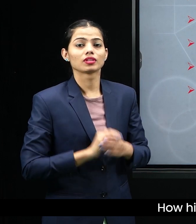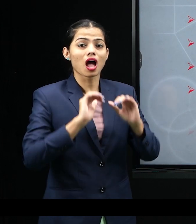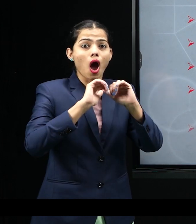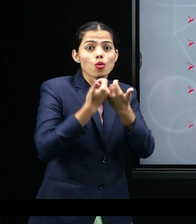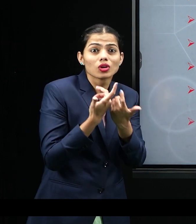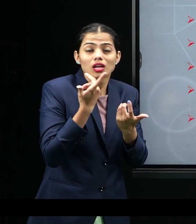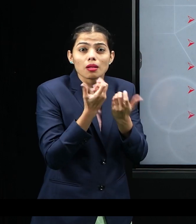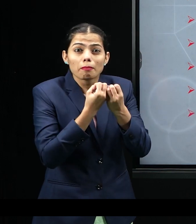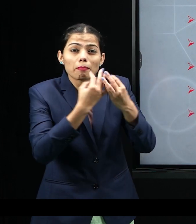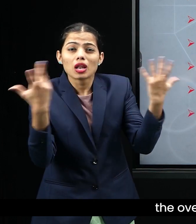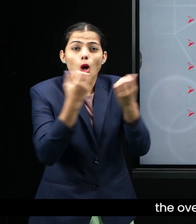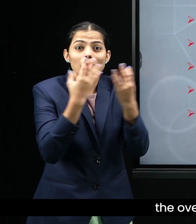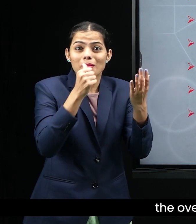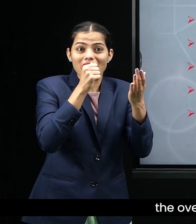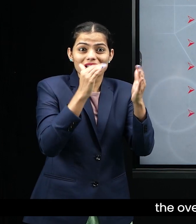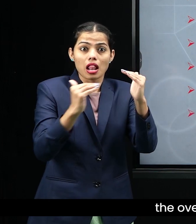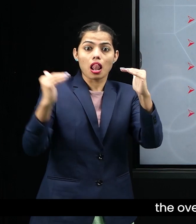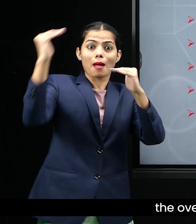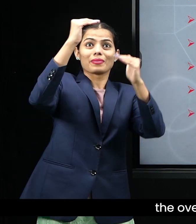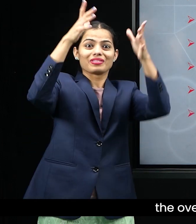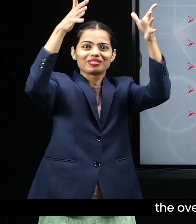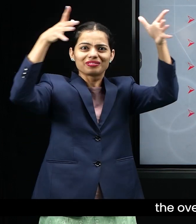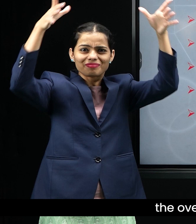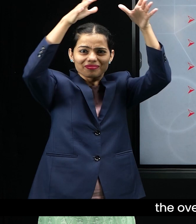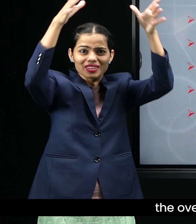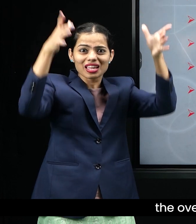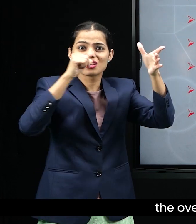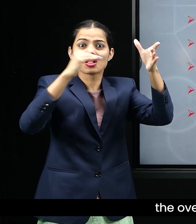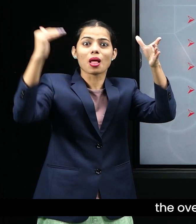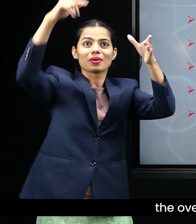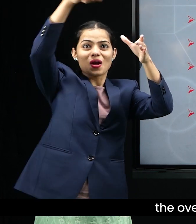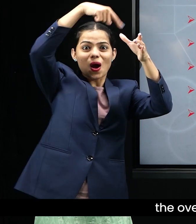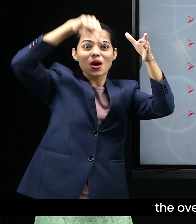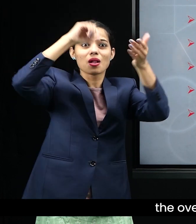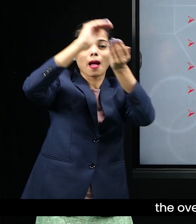How much water does the overhead tank in your house can hold?